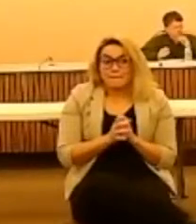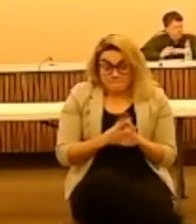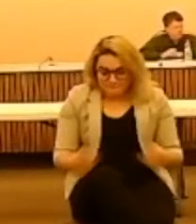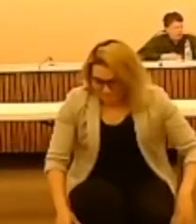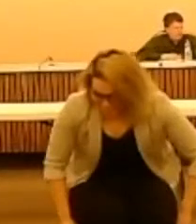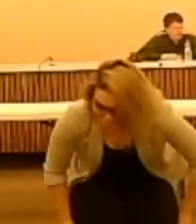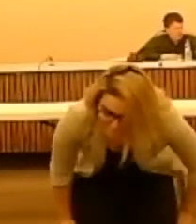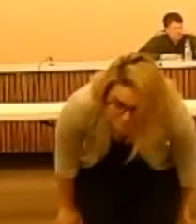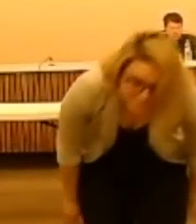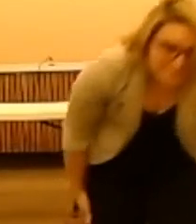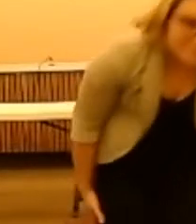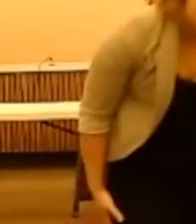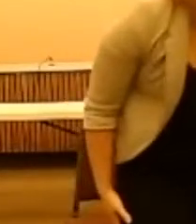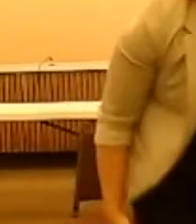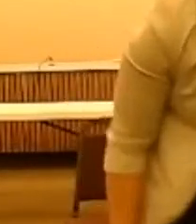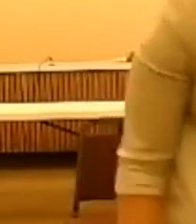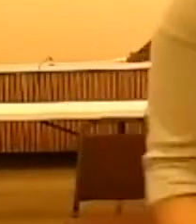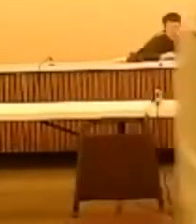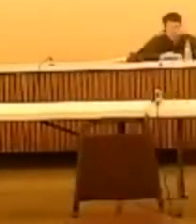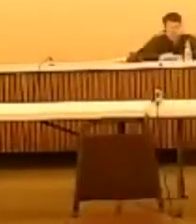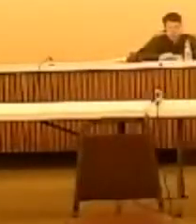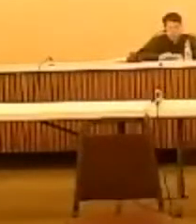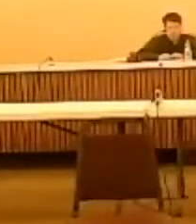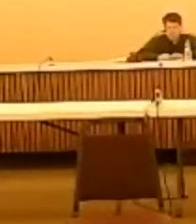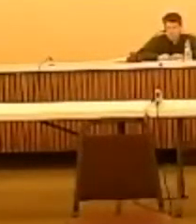Any further comment?